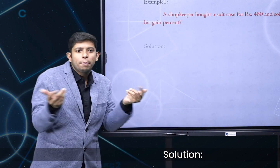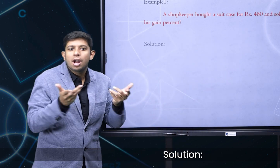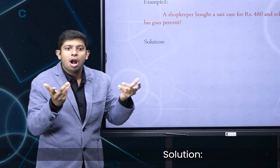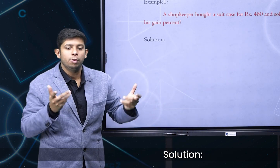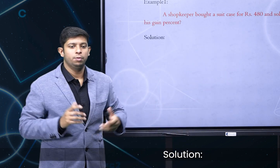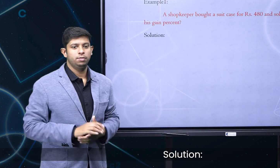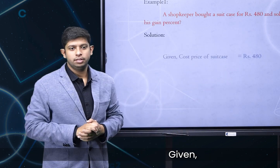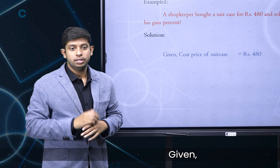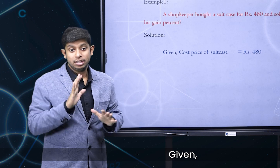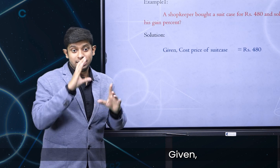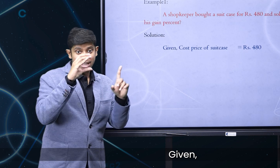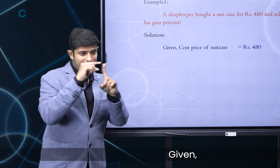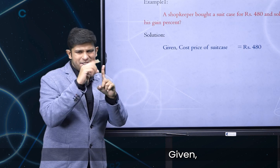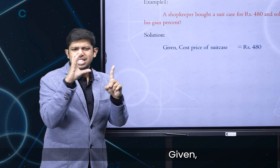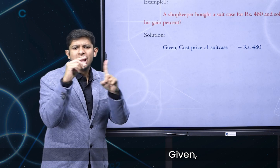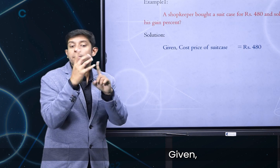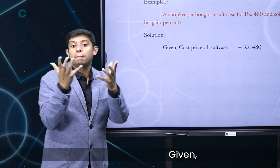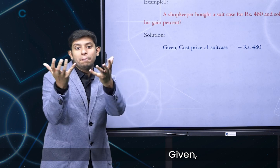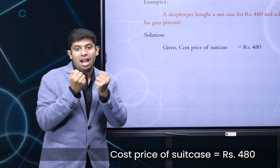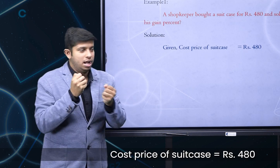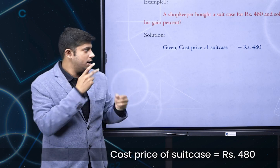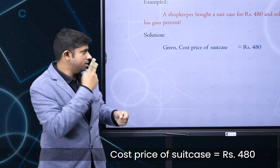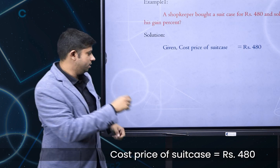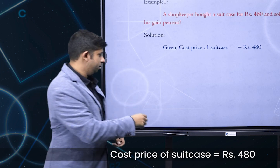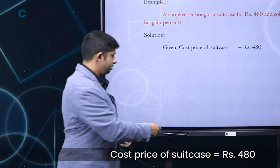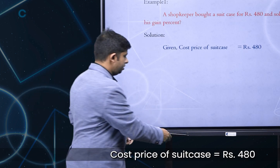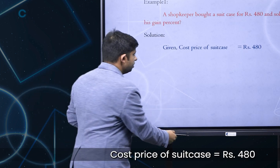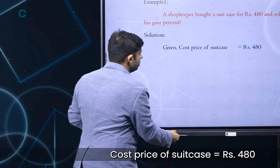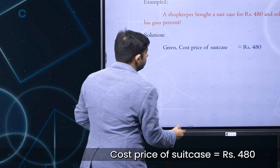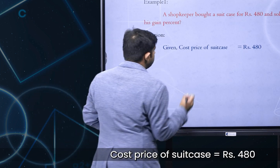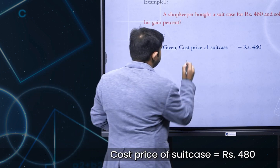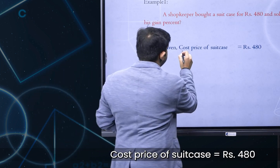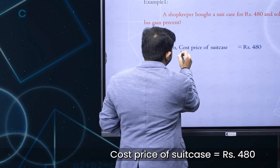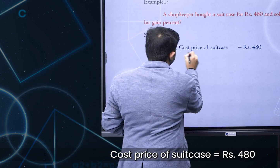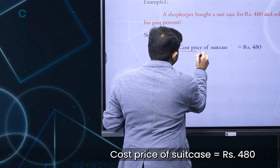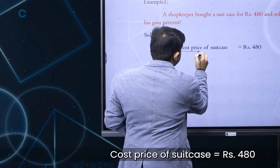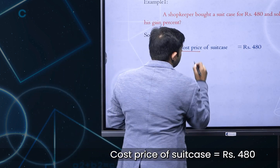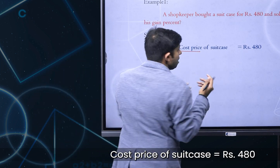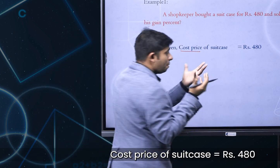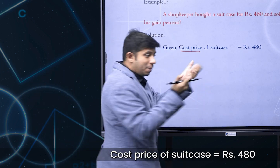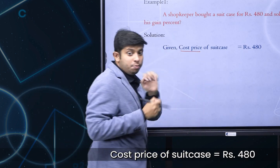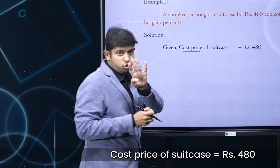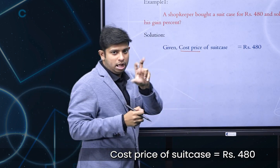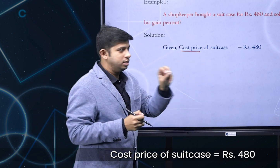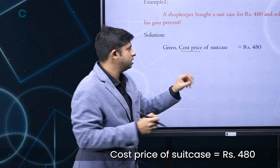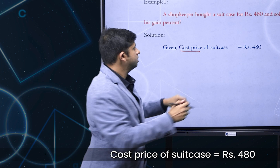Solution. Given. Cost price of suitcase is equal to Rs 480.